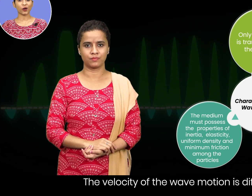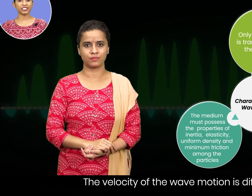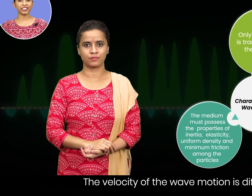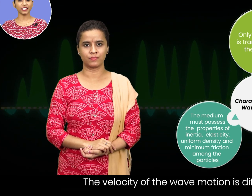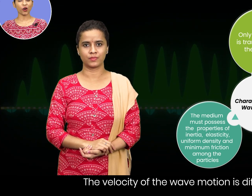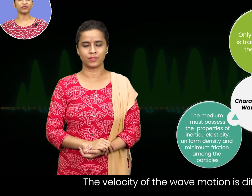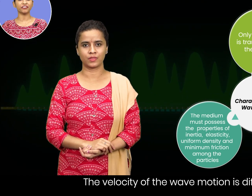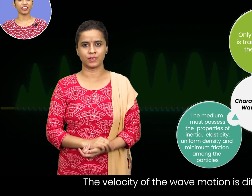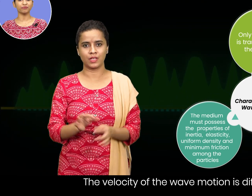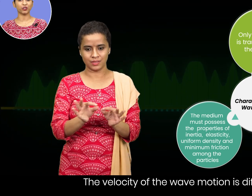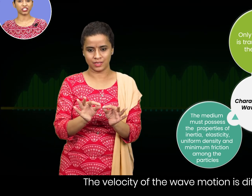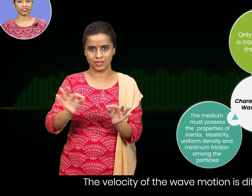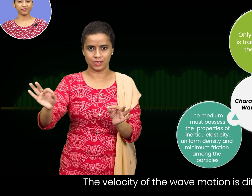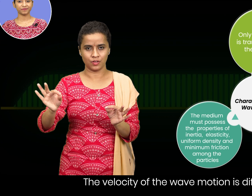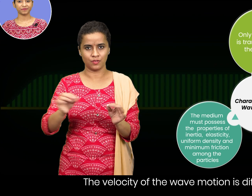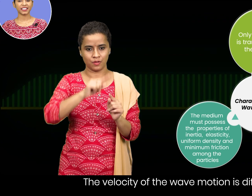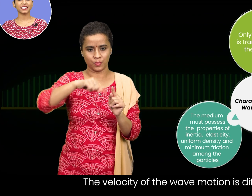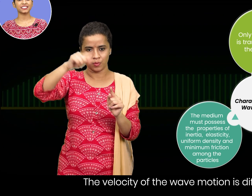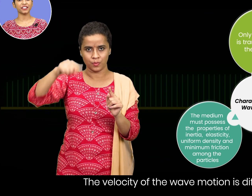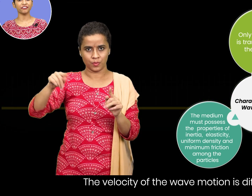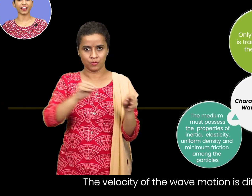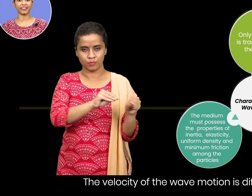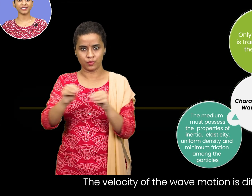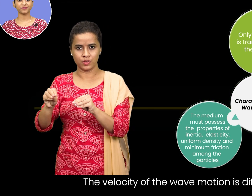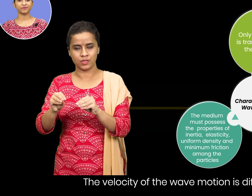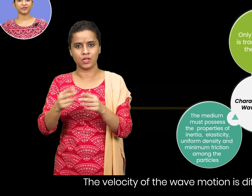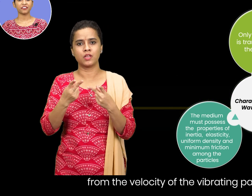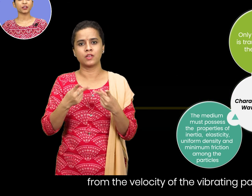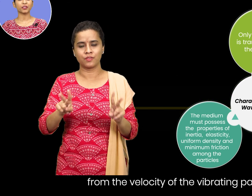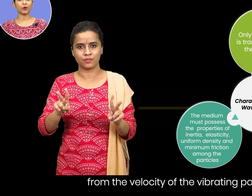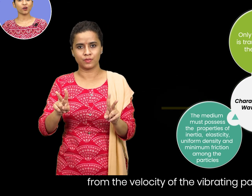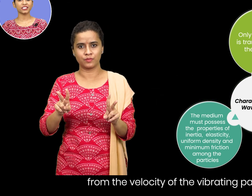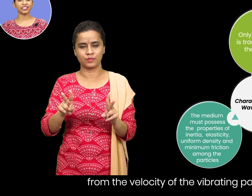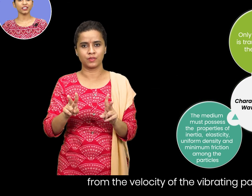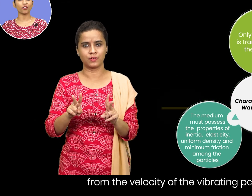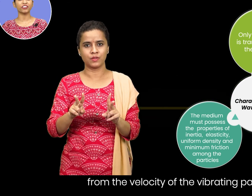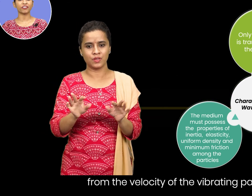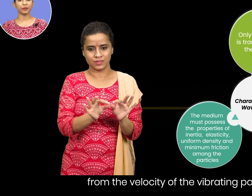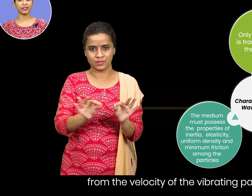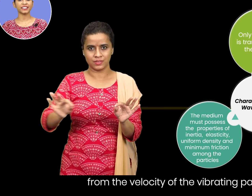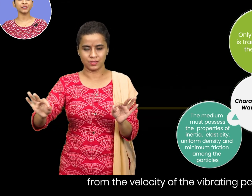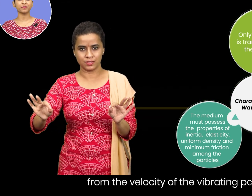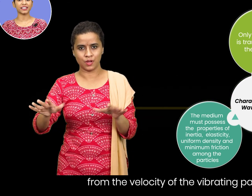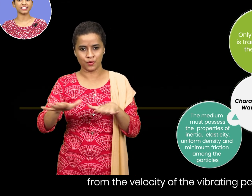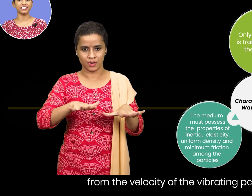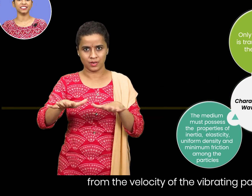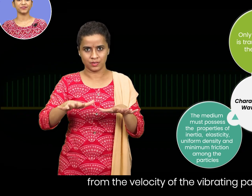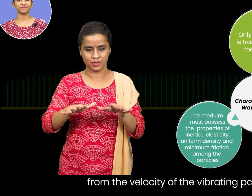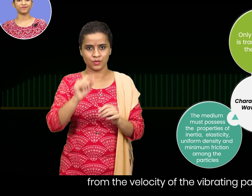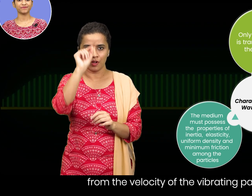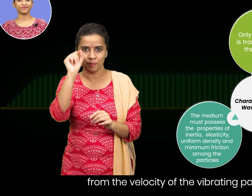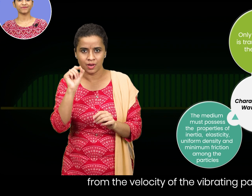The velocity of the wave motion is different from the velocity of the vibrating